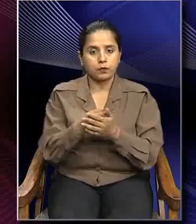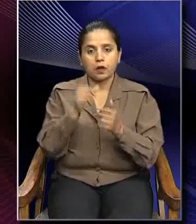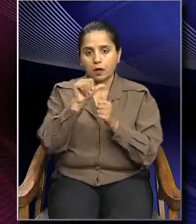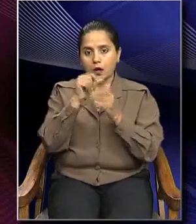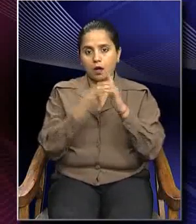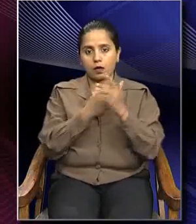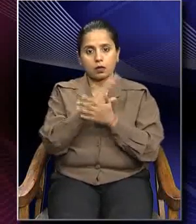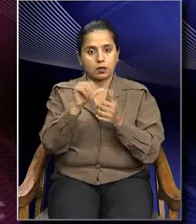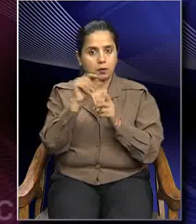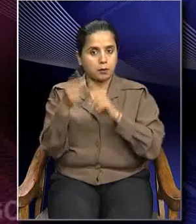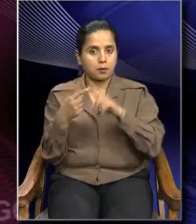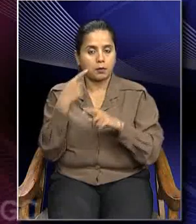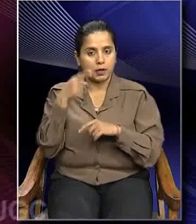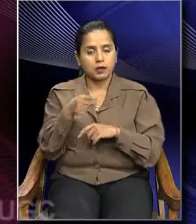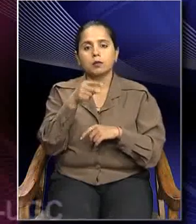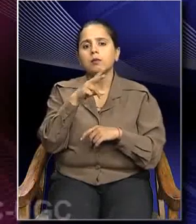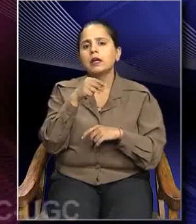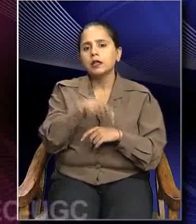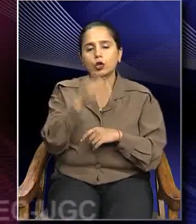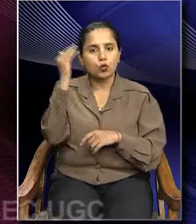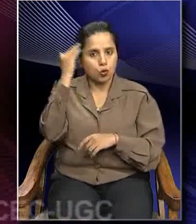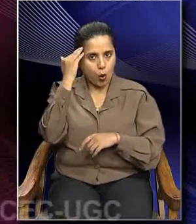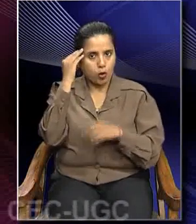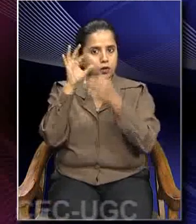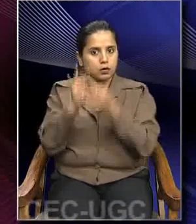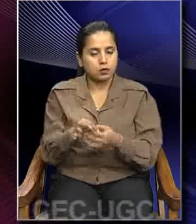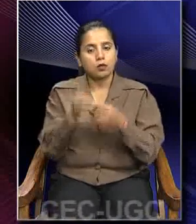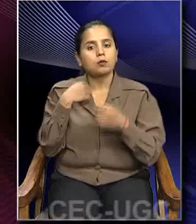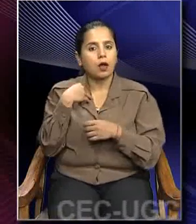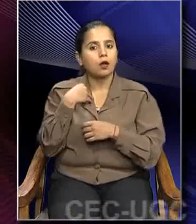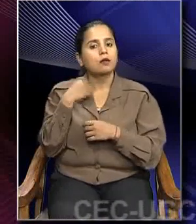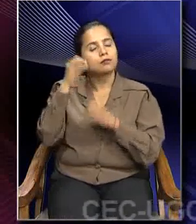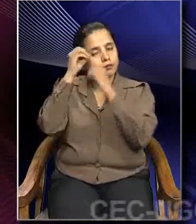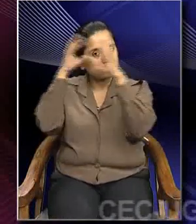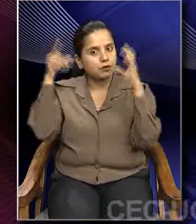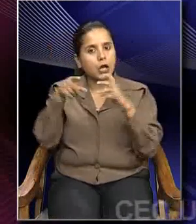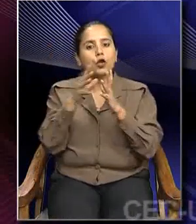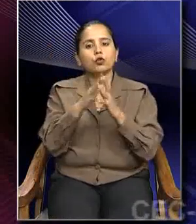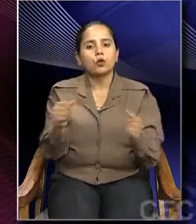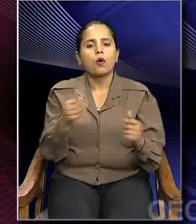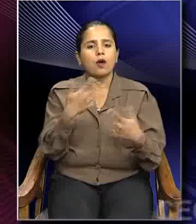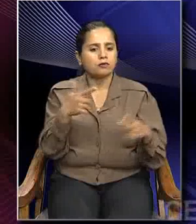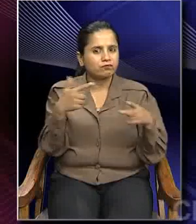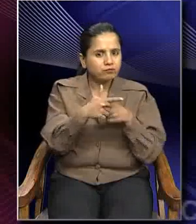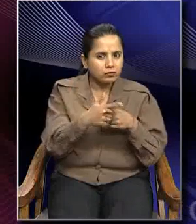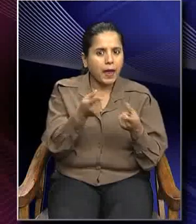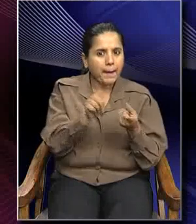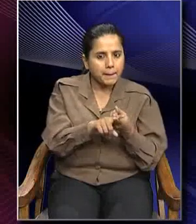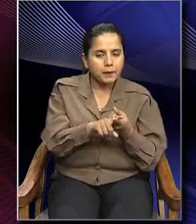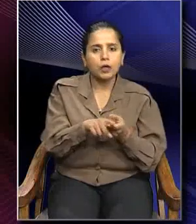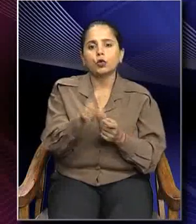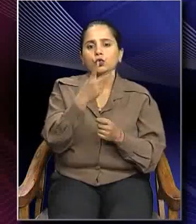arthapatti is that knowledge which resolves the conflict between